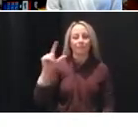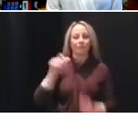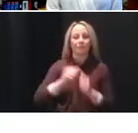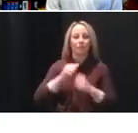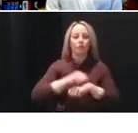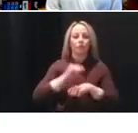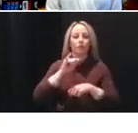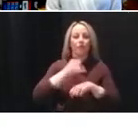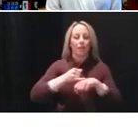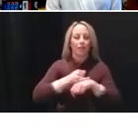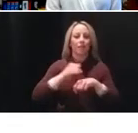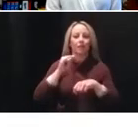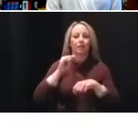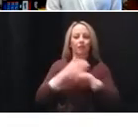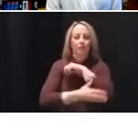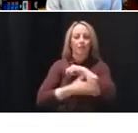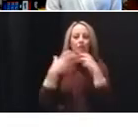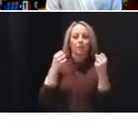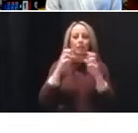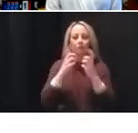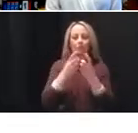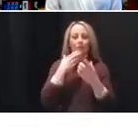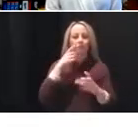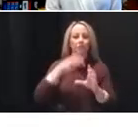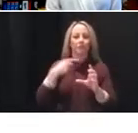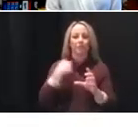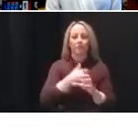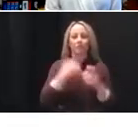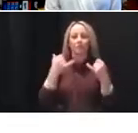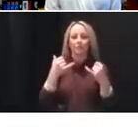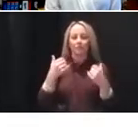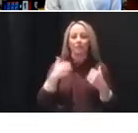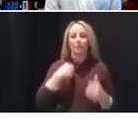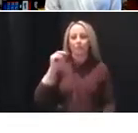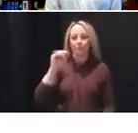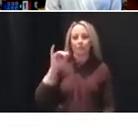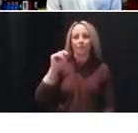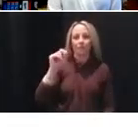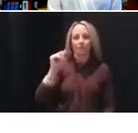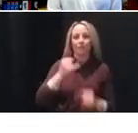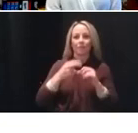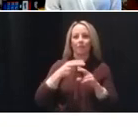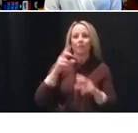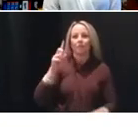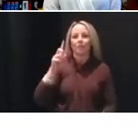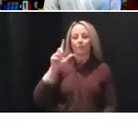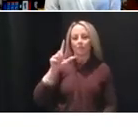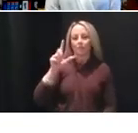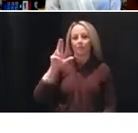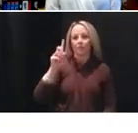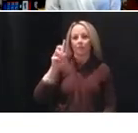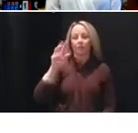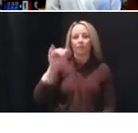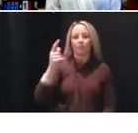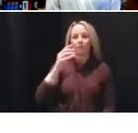you for joining us. Today we have Nita Ludwig of the Rock Island County Health Department and Amy Thoreson